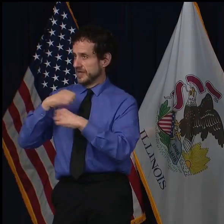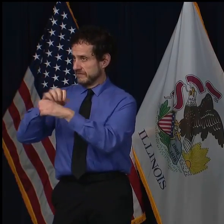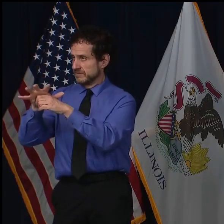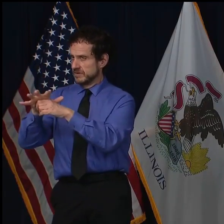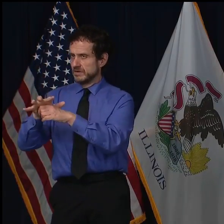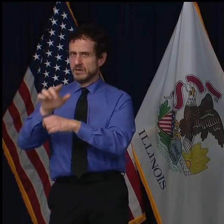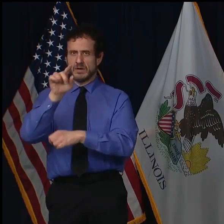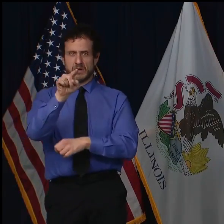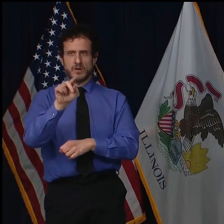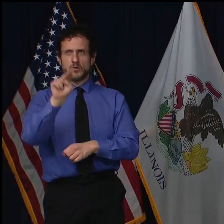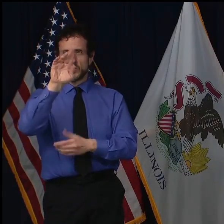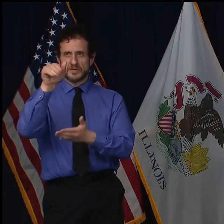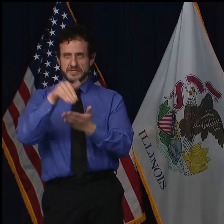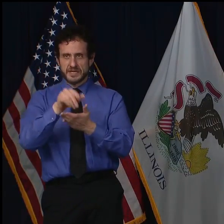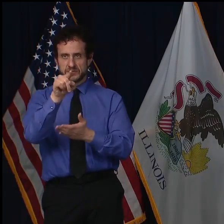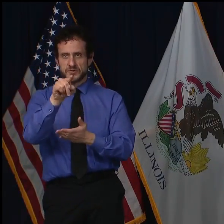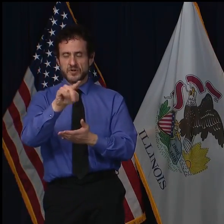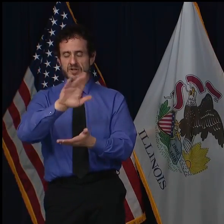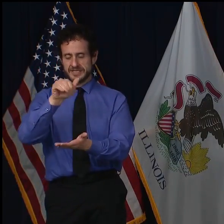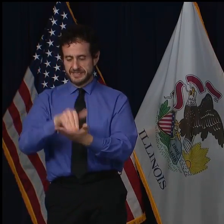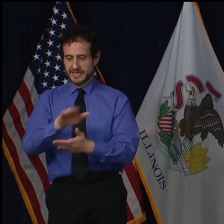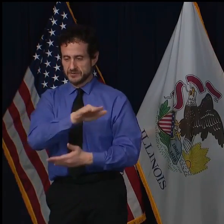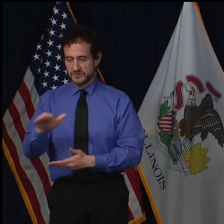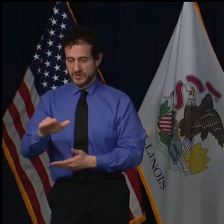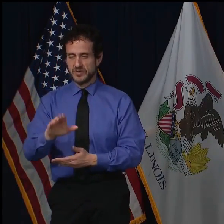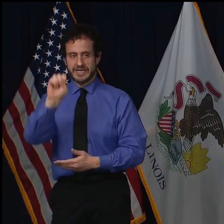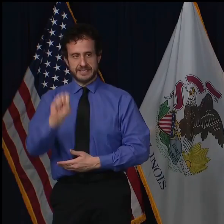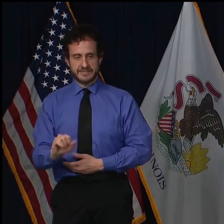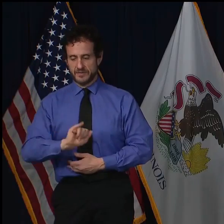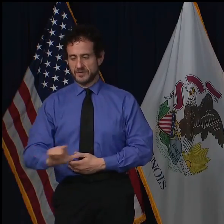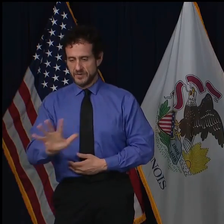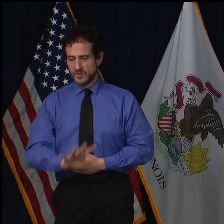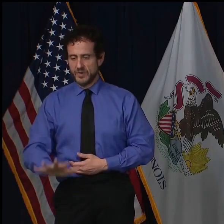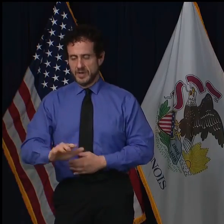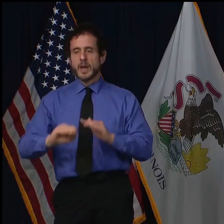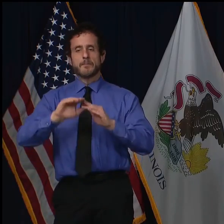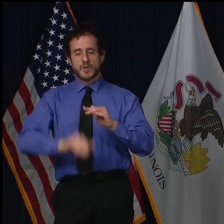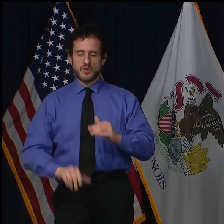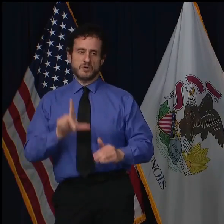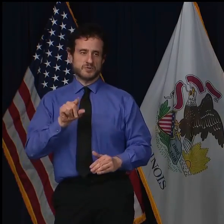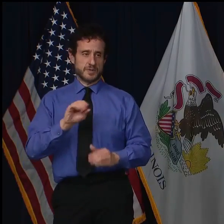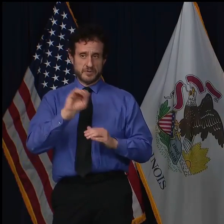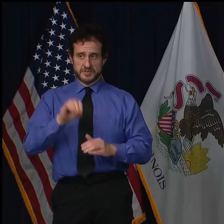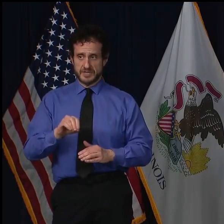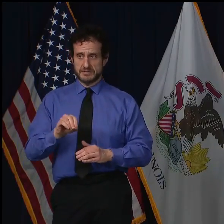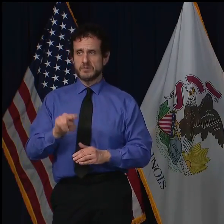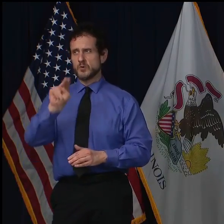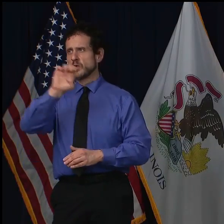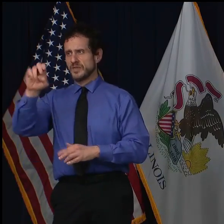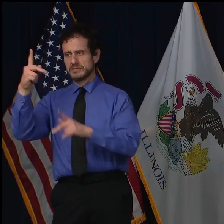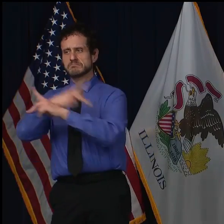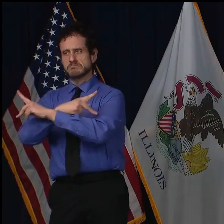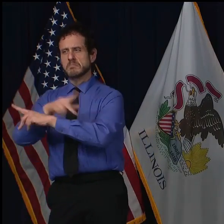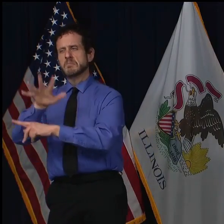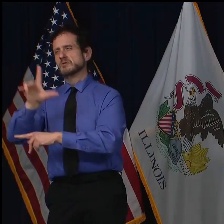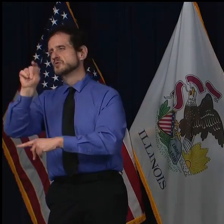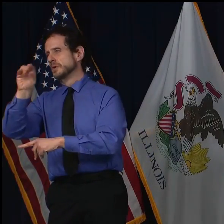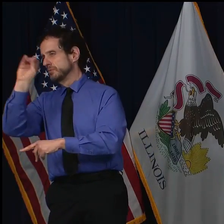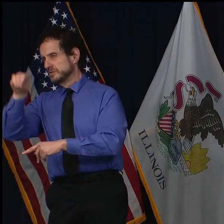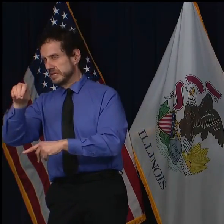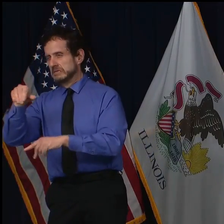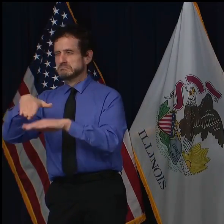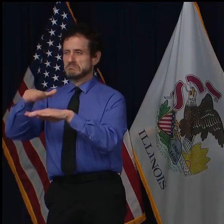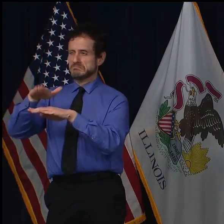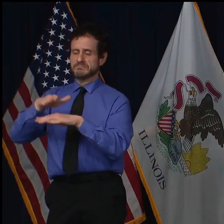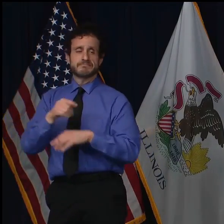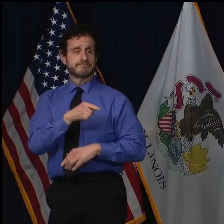3 regions, North Central, Central, and South, are well under 20%. Okay. You kind of touched on this